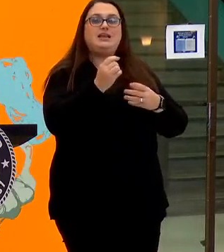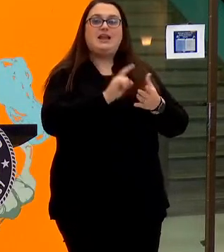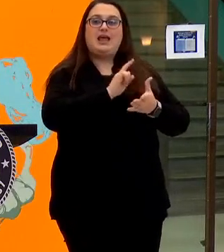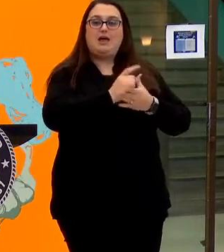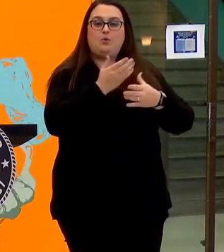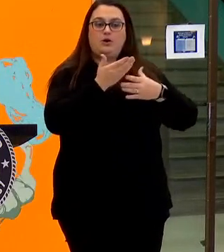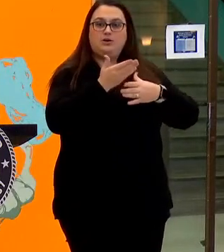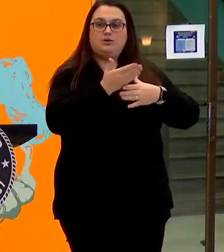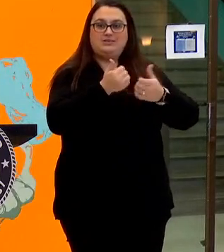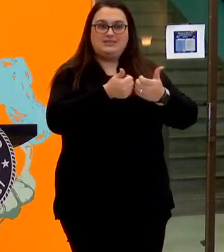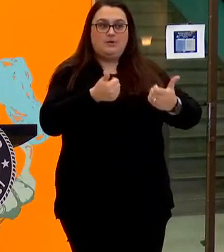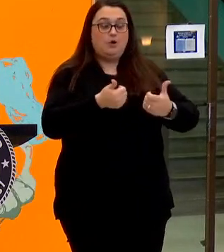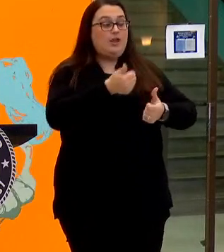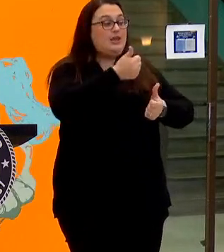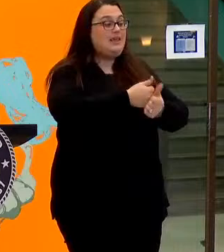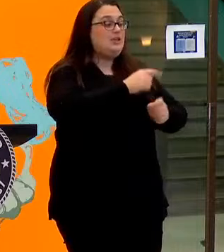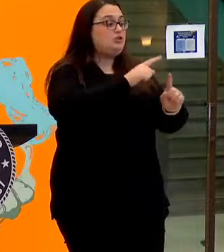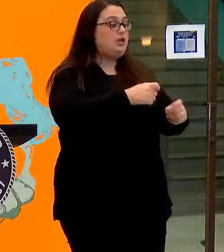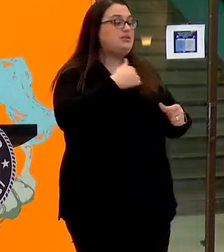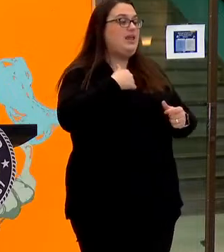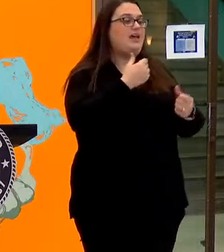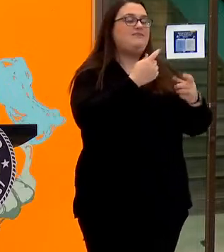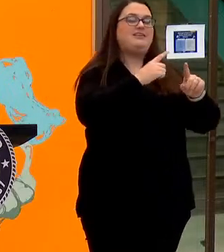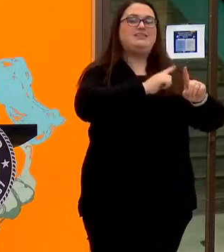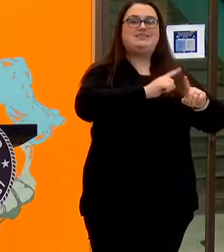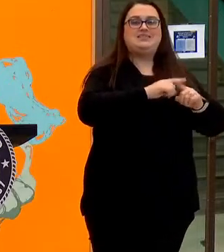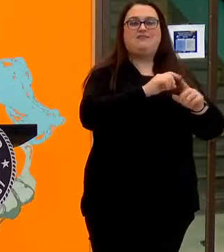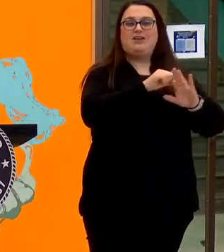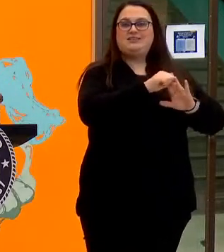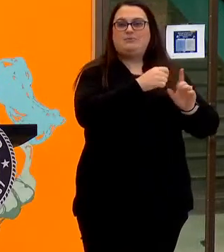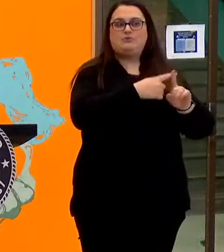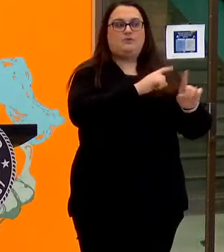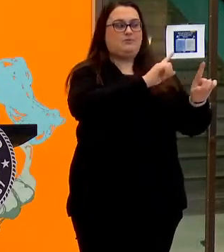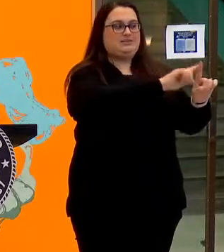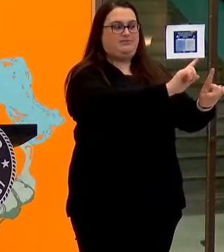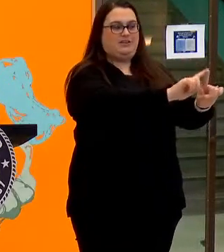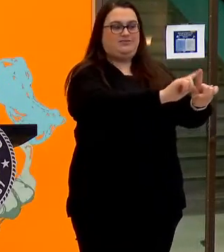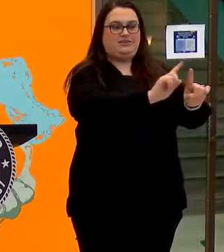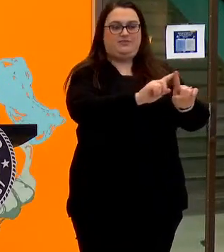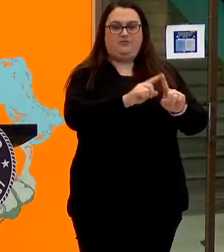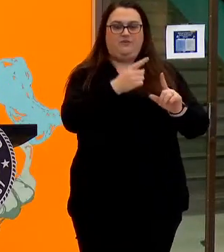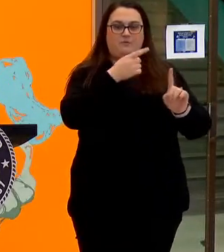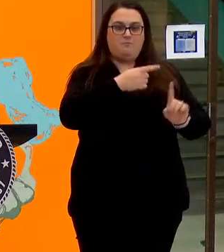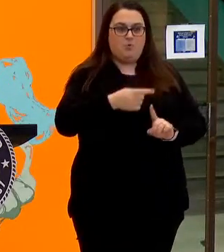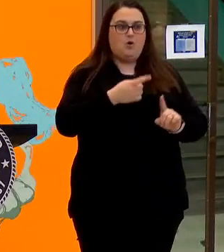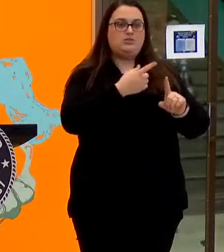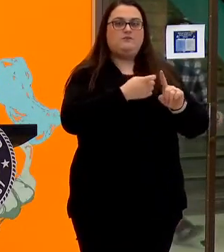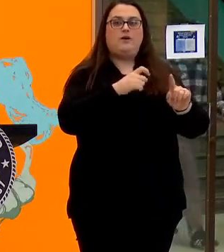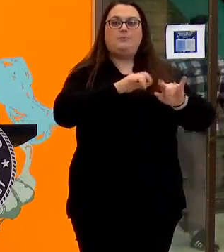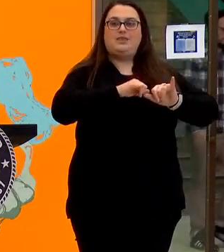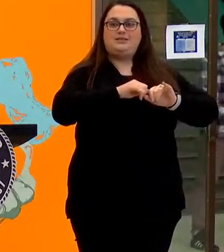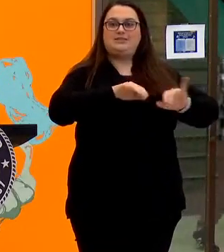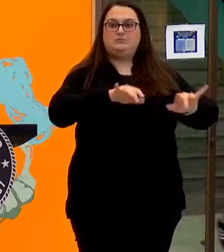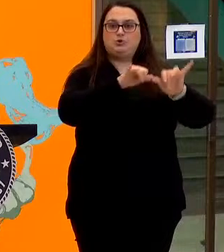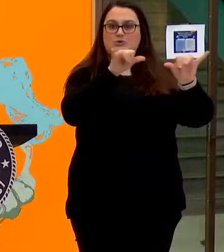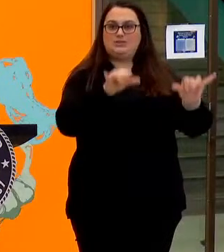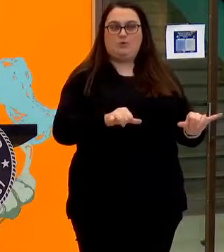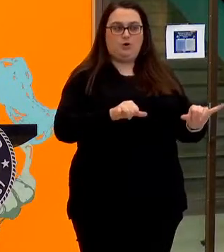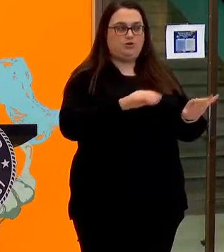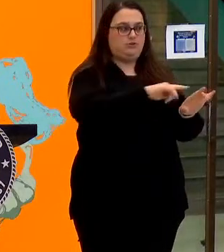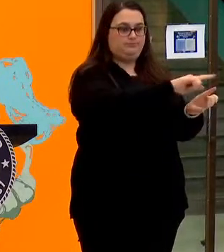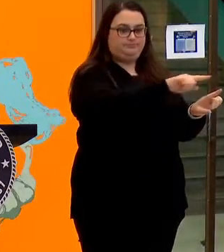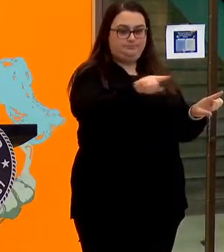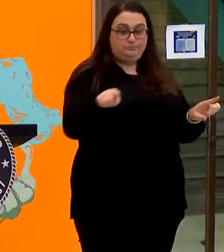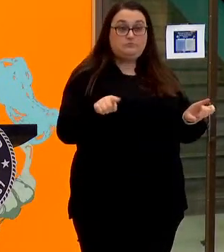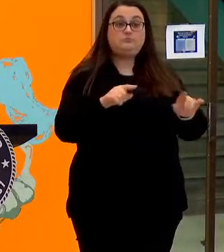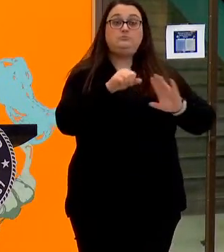each round of testing requires pulling multiple samples from multiple points across the entire distribution network.